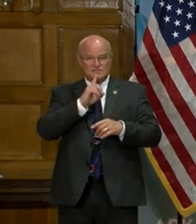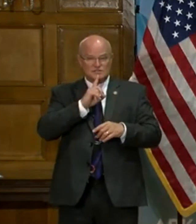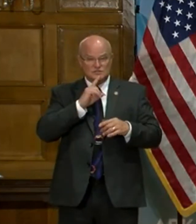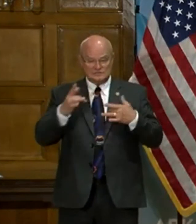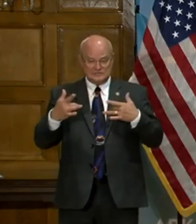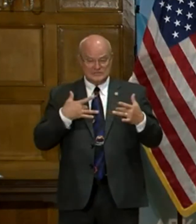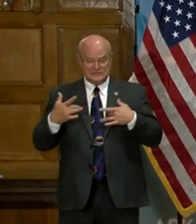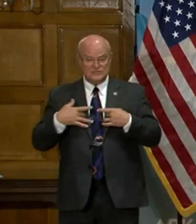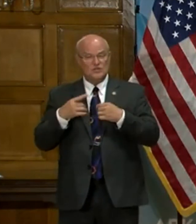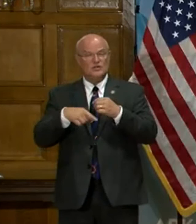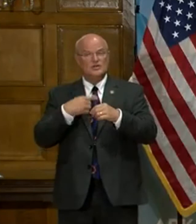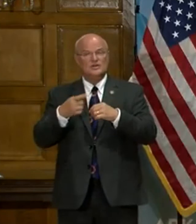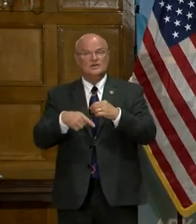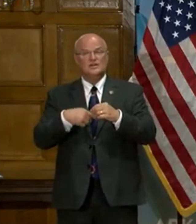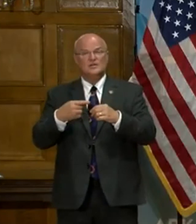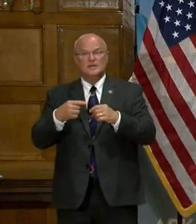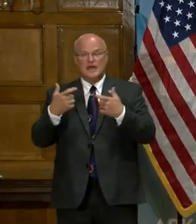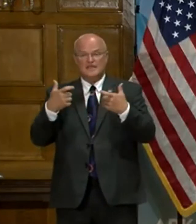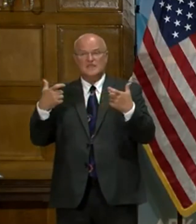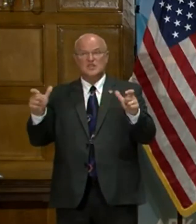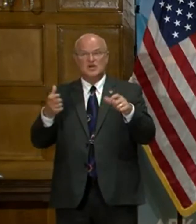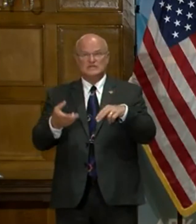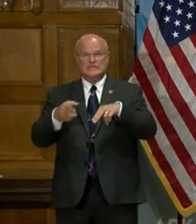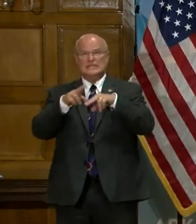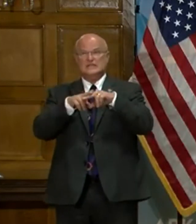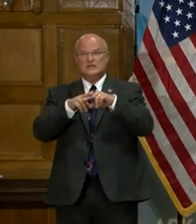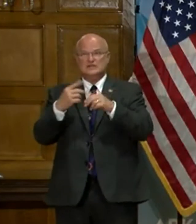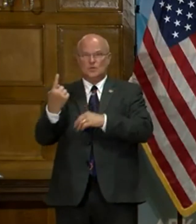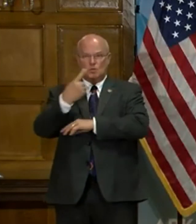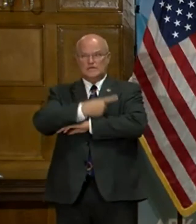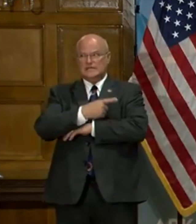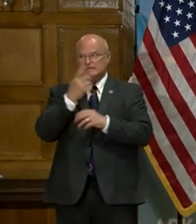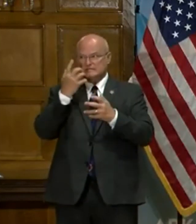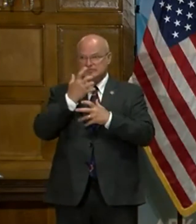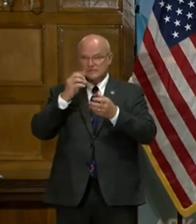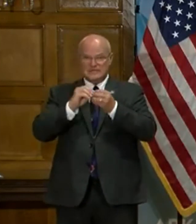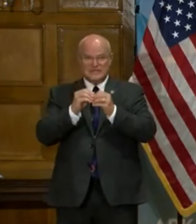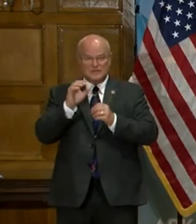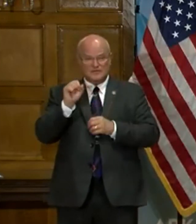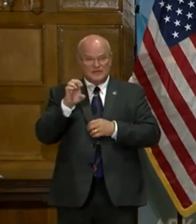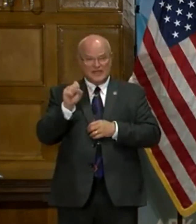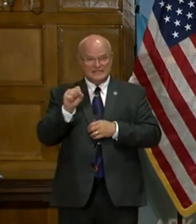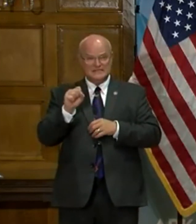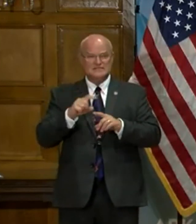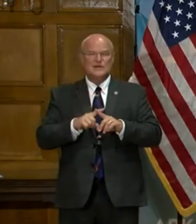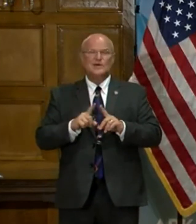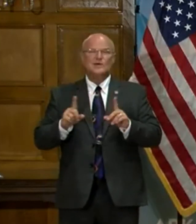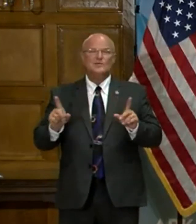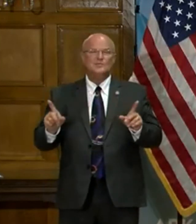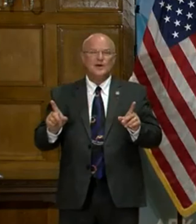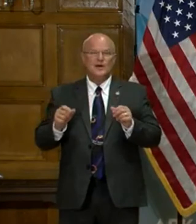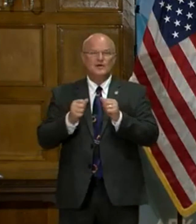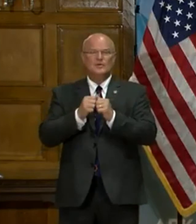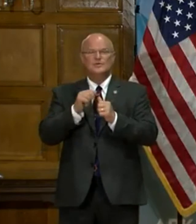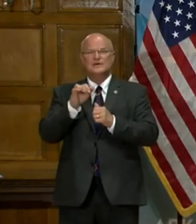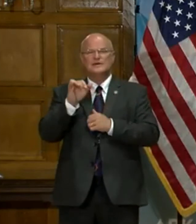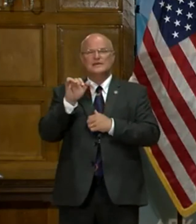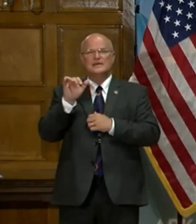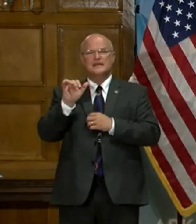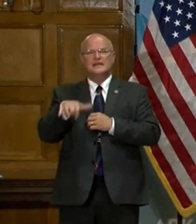you're concerned about the largest increase in one day in the number of cases, but with